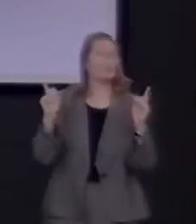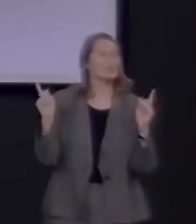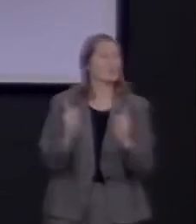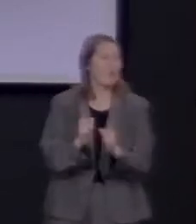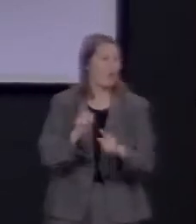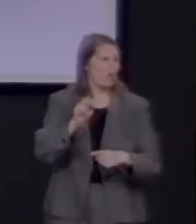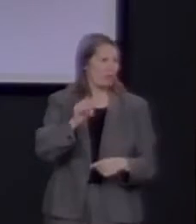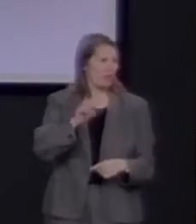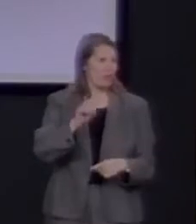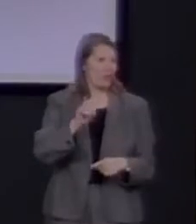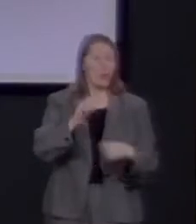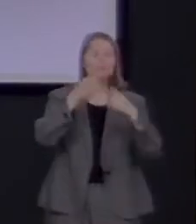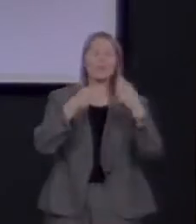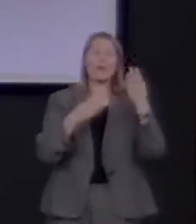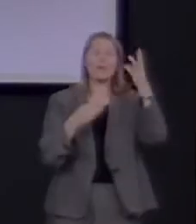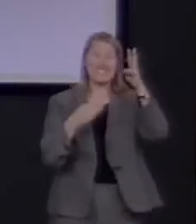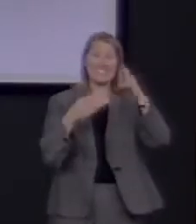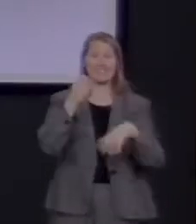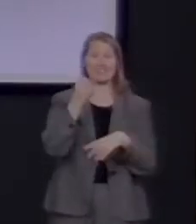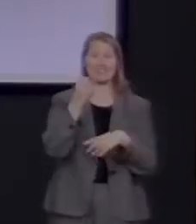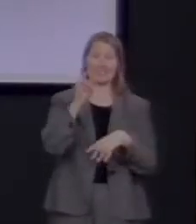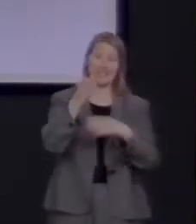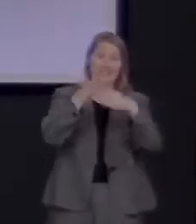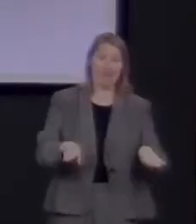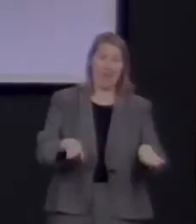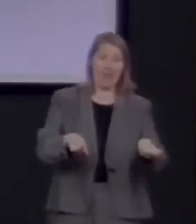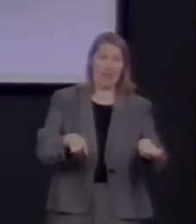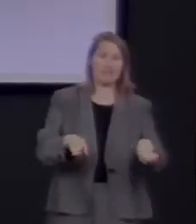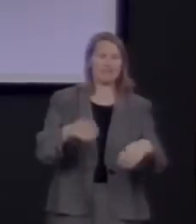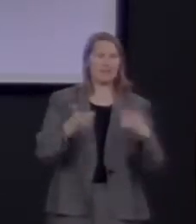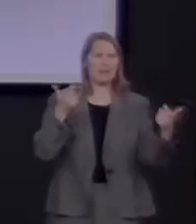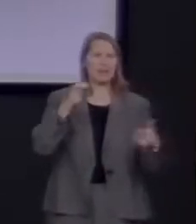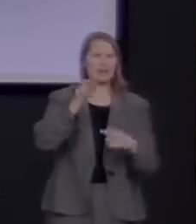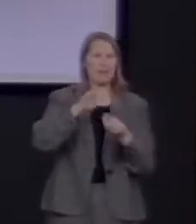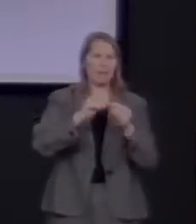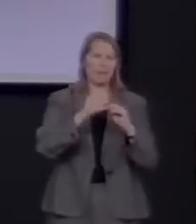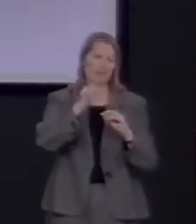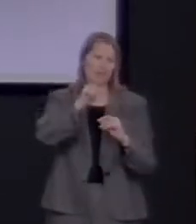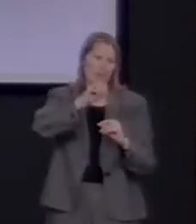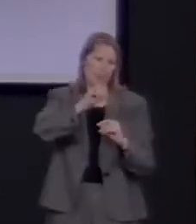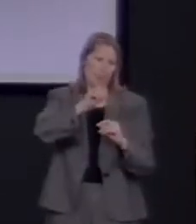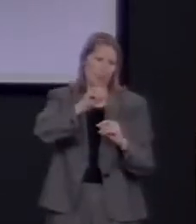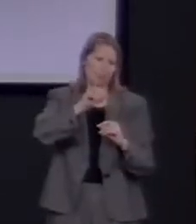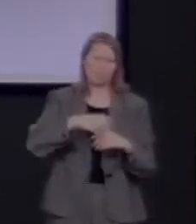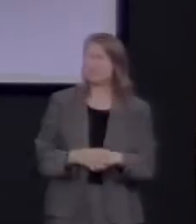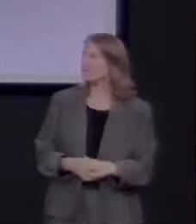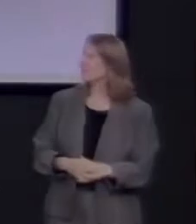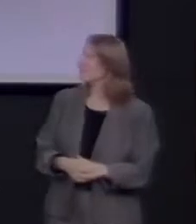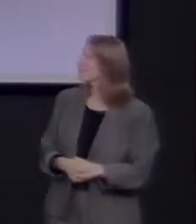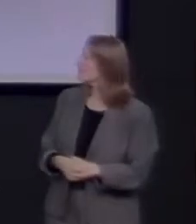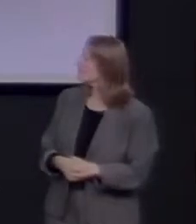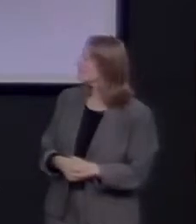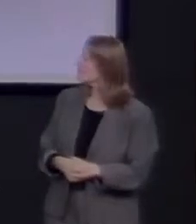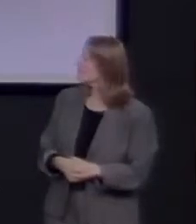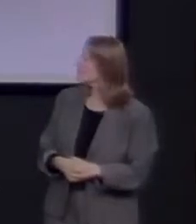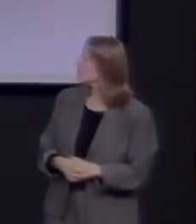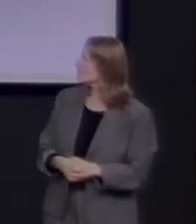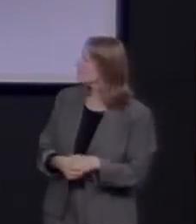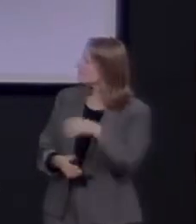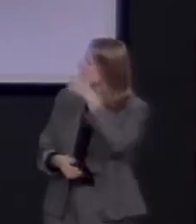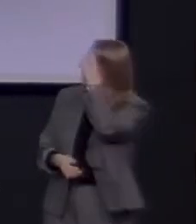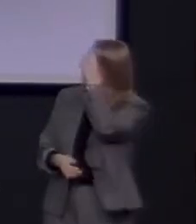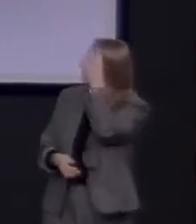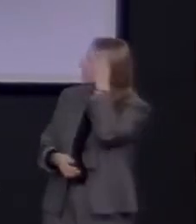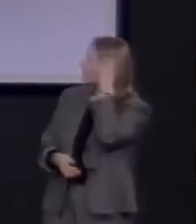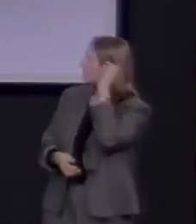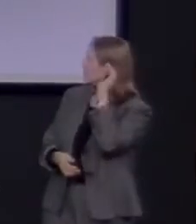is, if you divide 8 by 16, there's a larger ratio than if you divide 8 by 12. Now, this signature